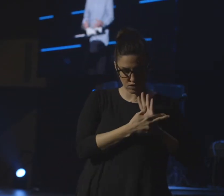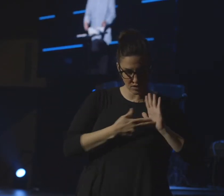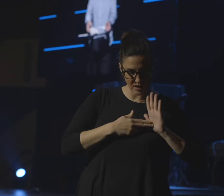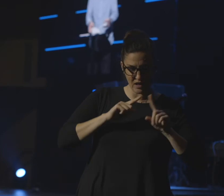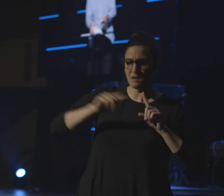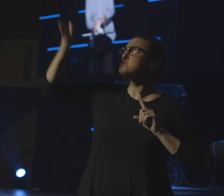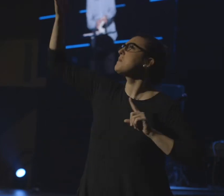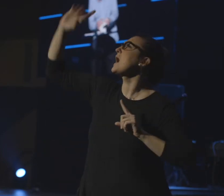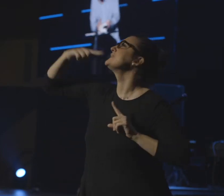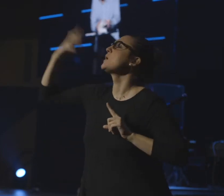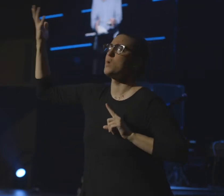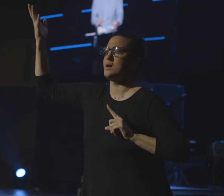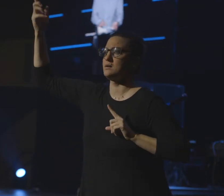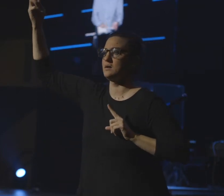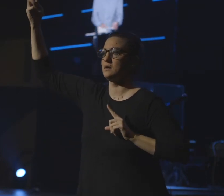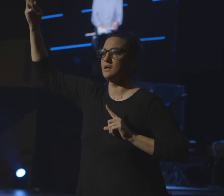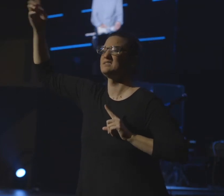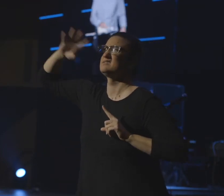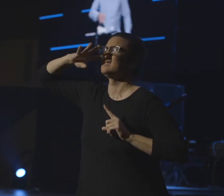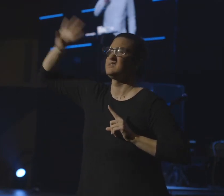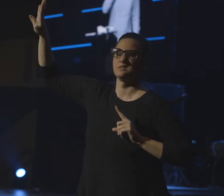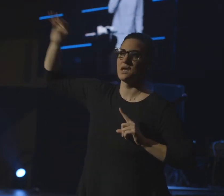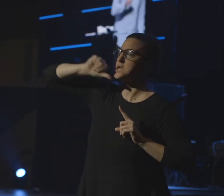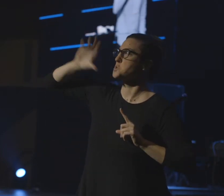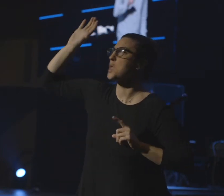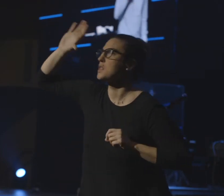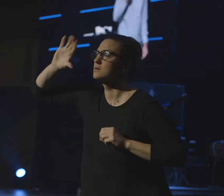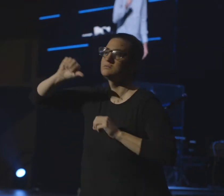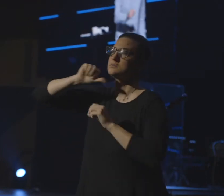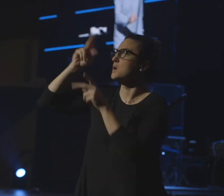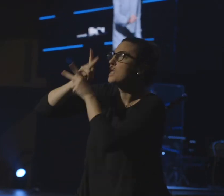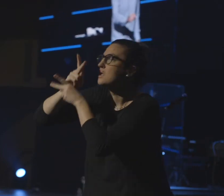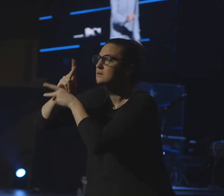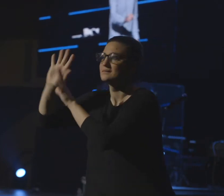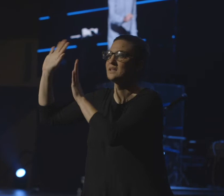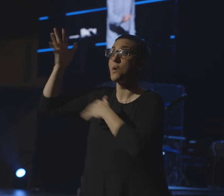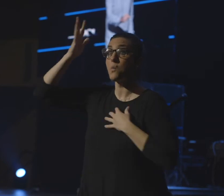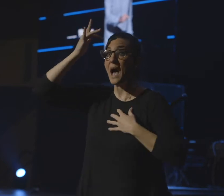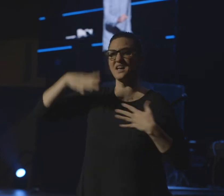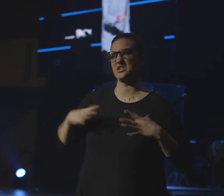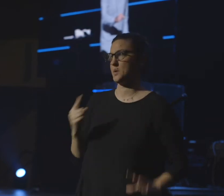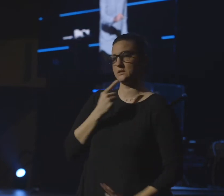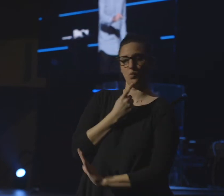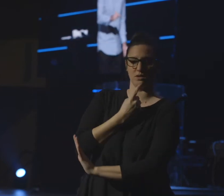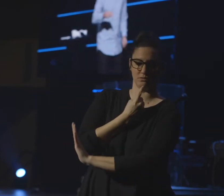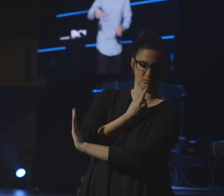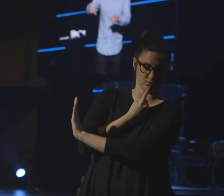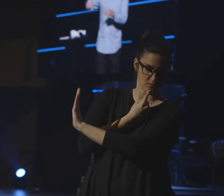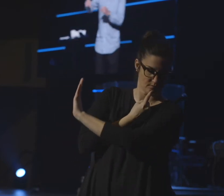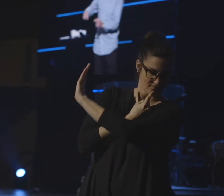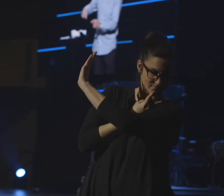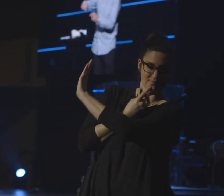They don't even bother looking for the promises of God for their life because they do not want to be disappointed. You see? You have